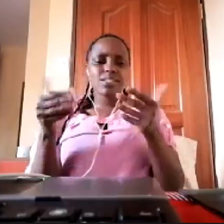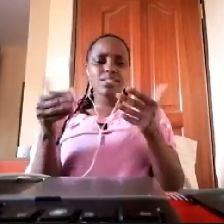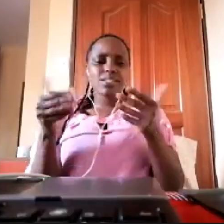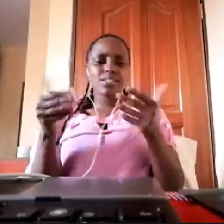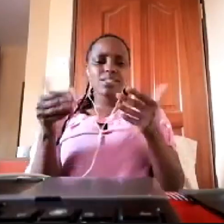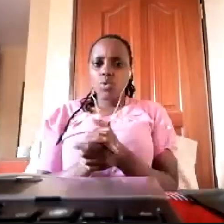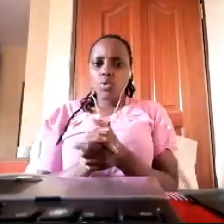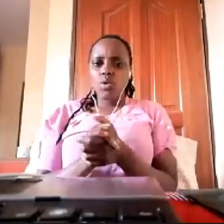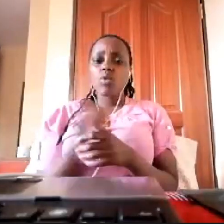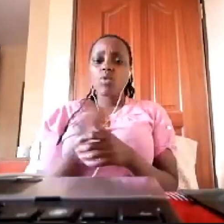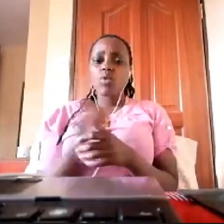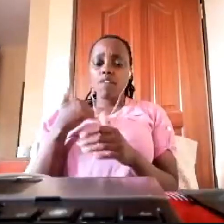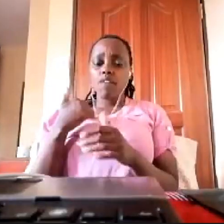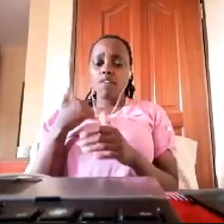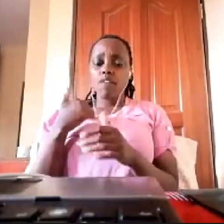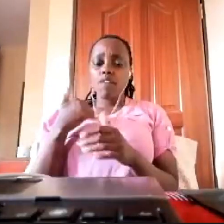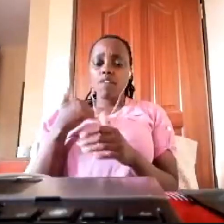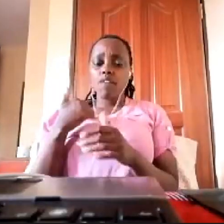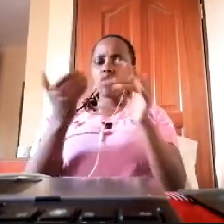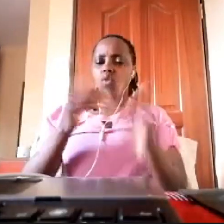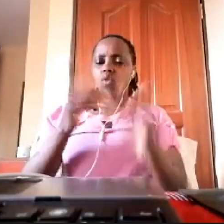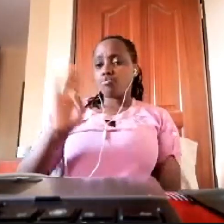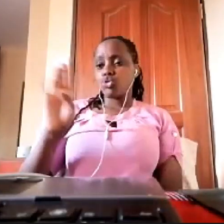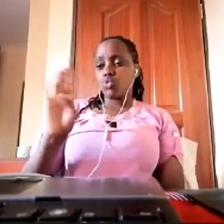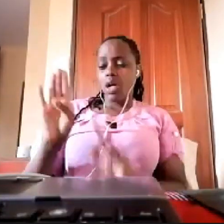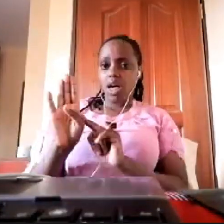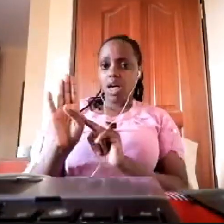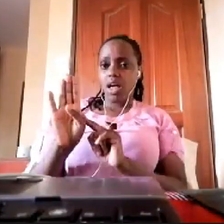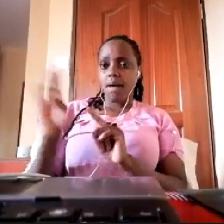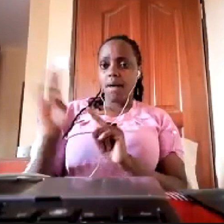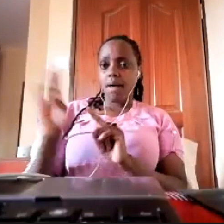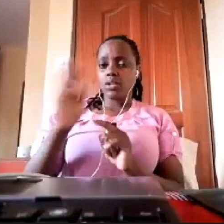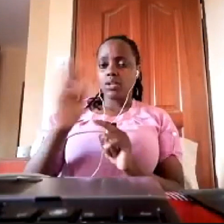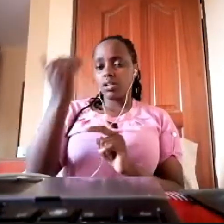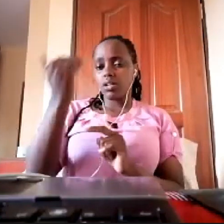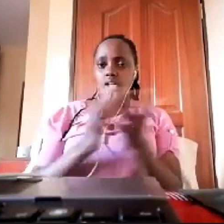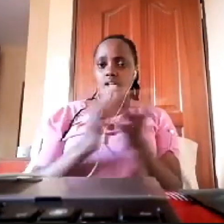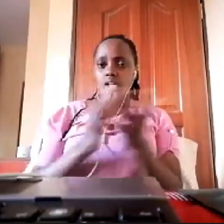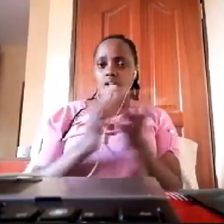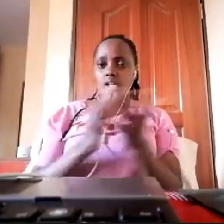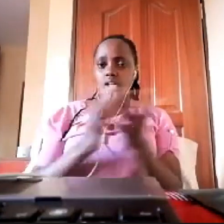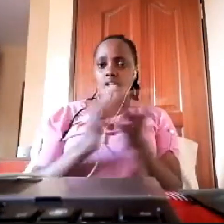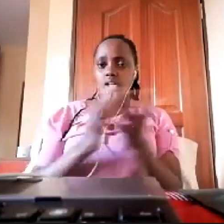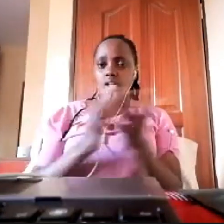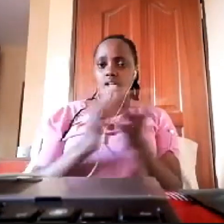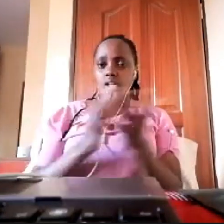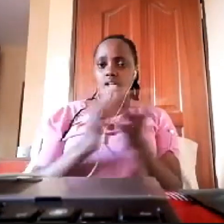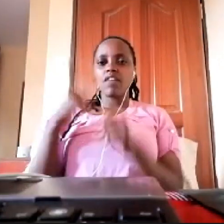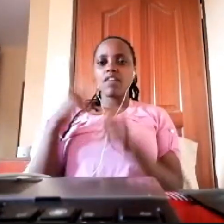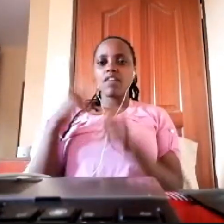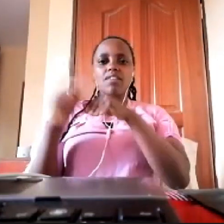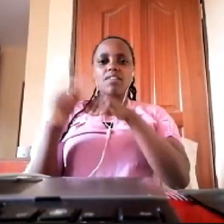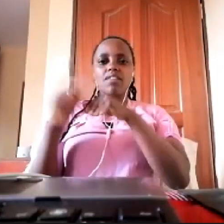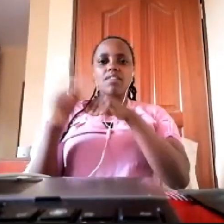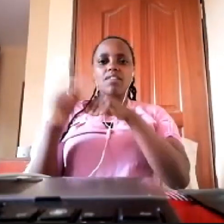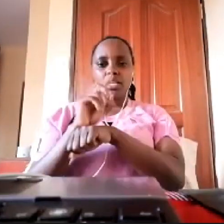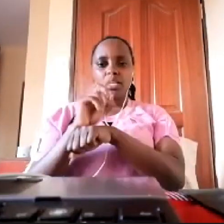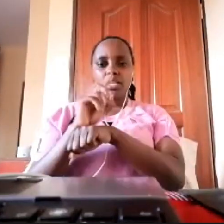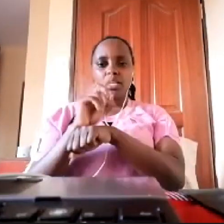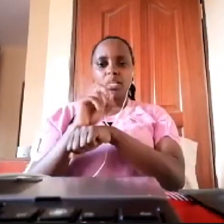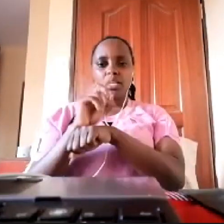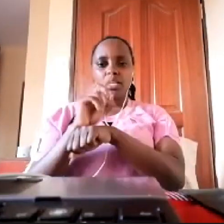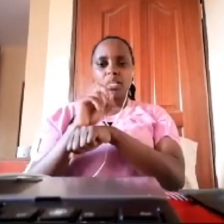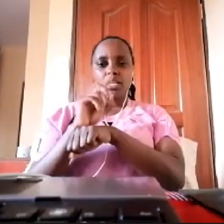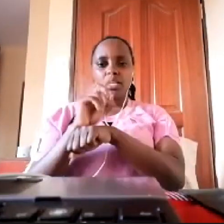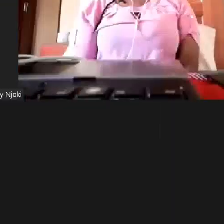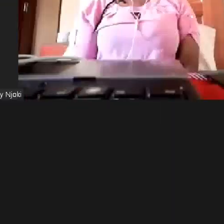a representative from Botswana, Botswana Child Rights Network. Chirwa, you have 7 minutes. Please proceed.